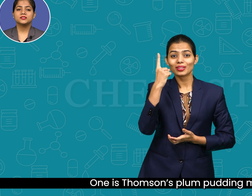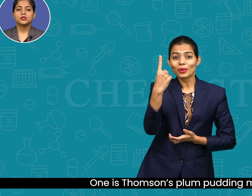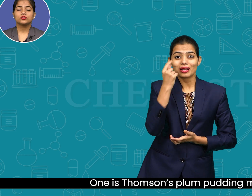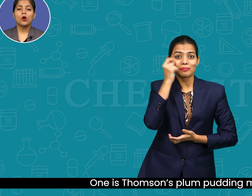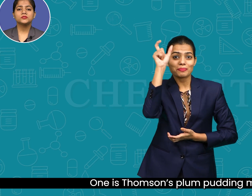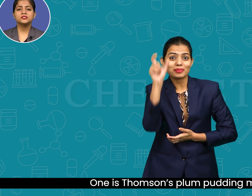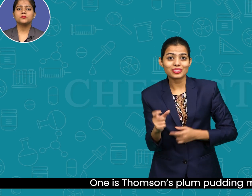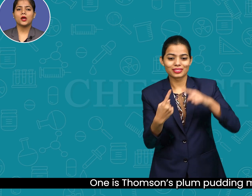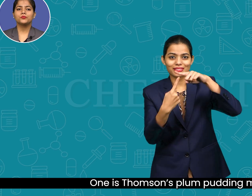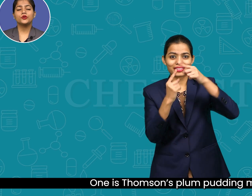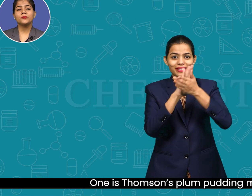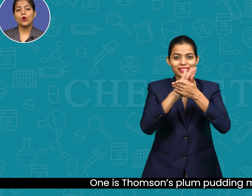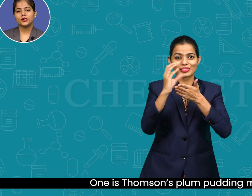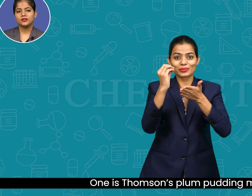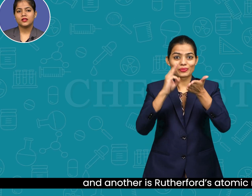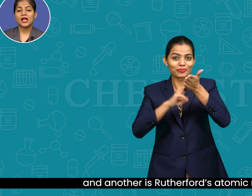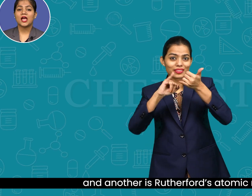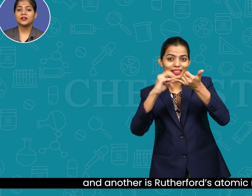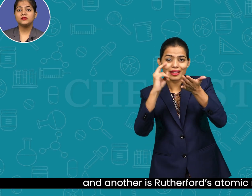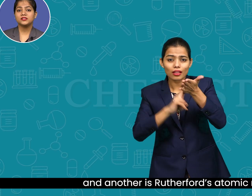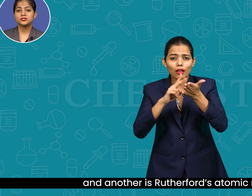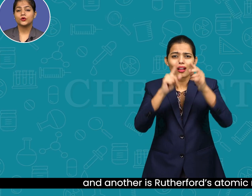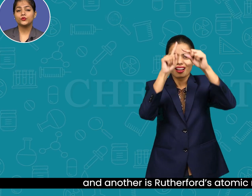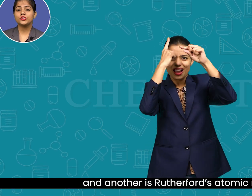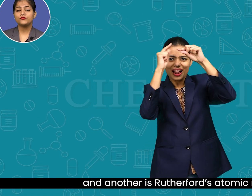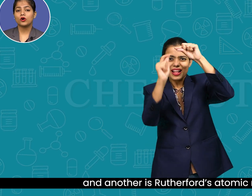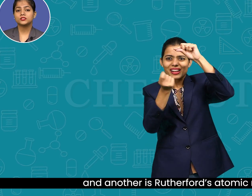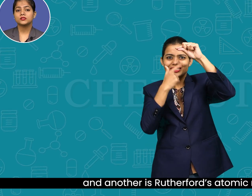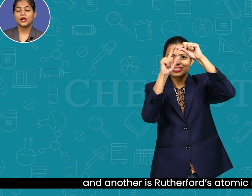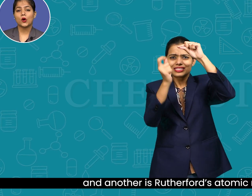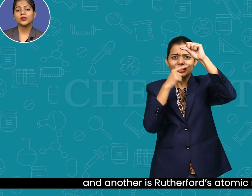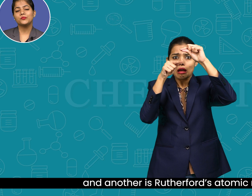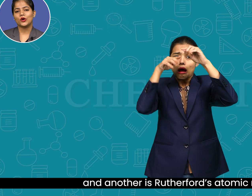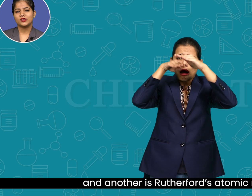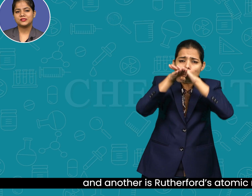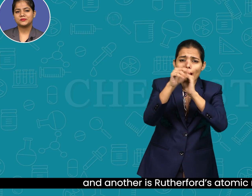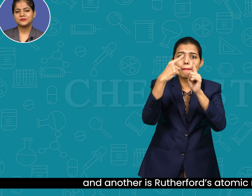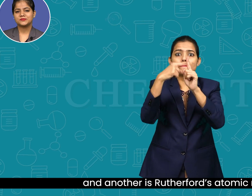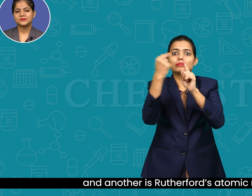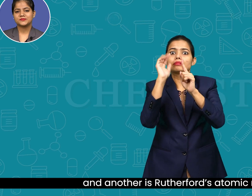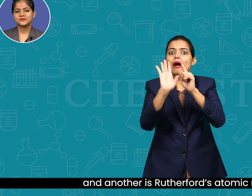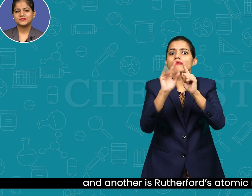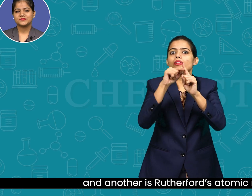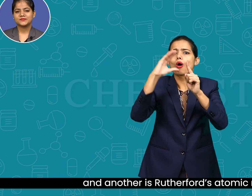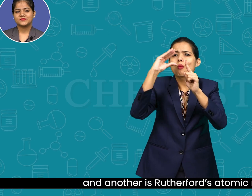One is Thomson's plum pudding model and another is Rutherford's atomic model.